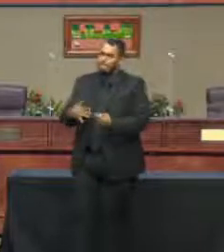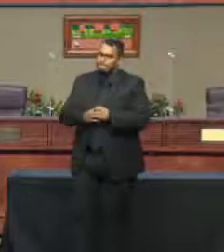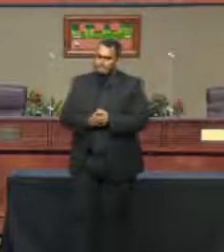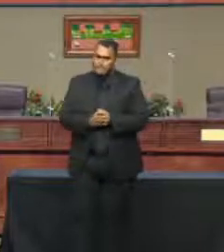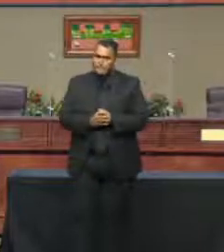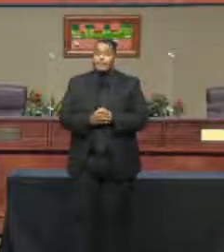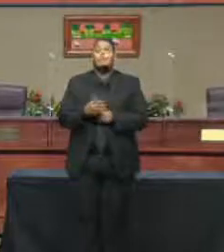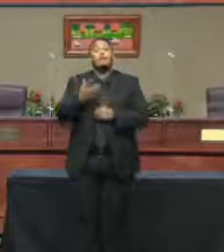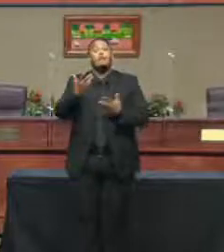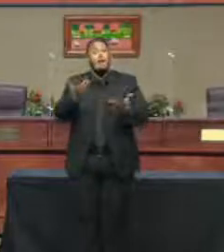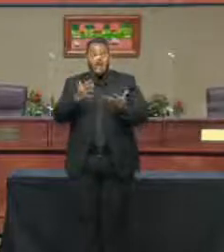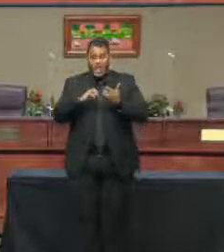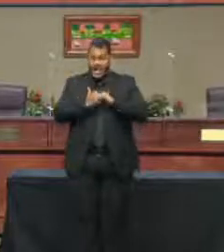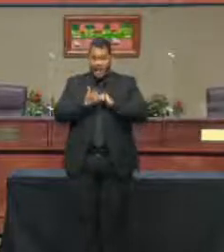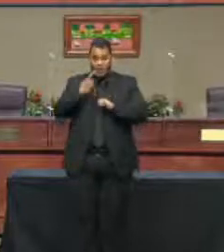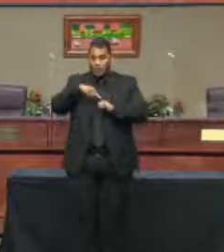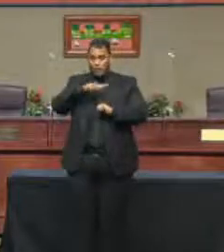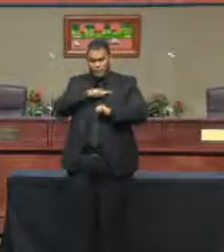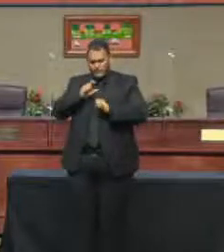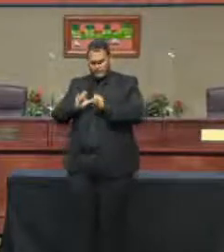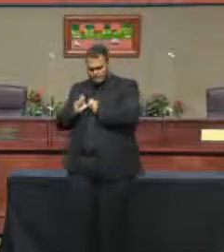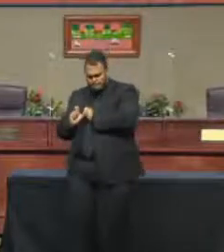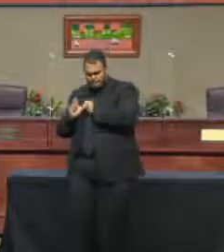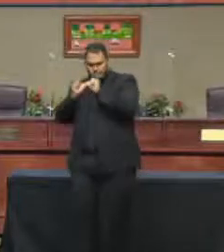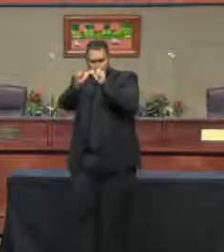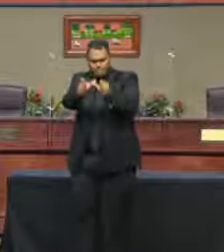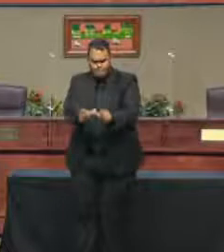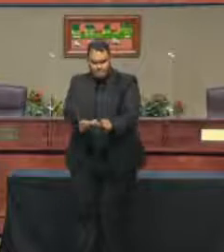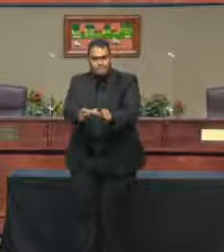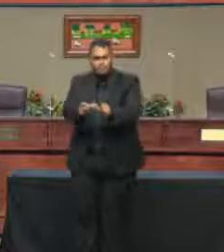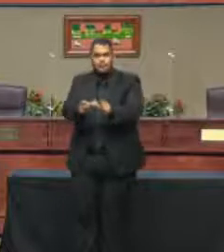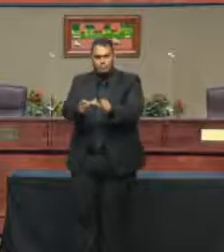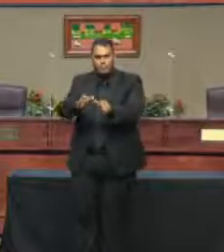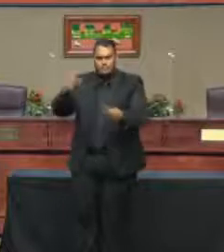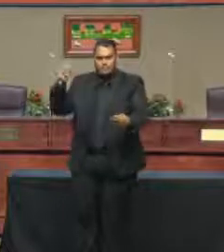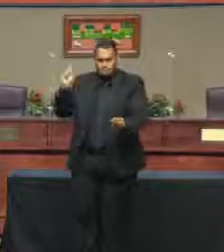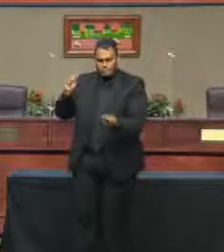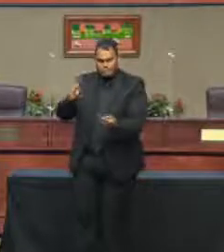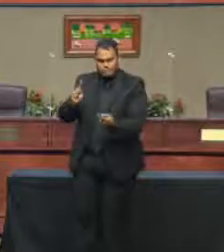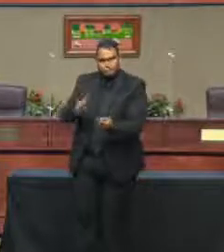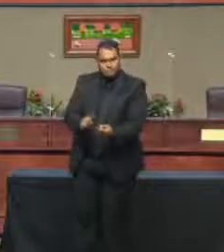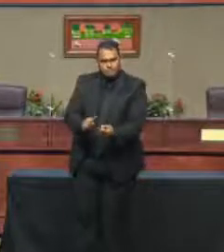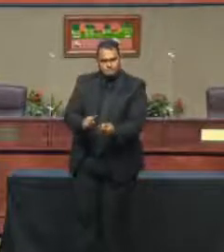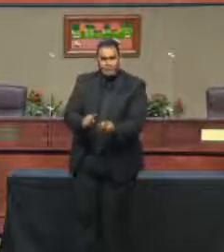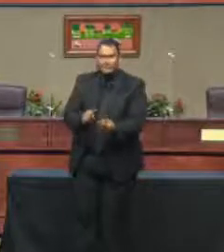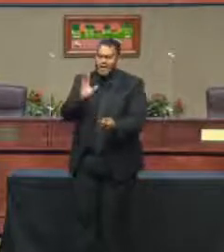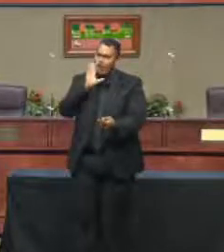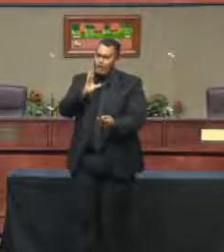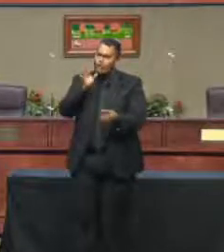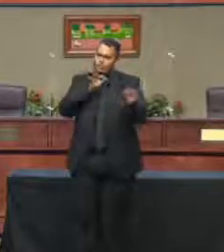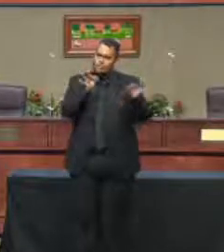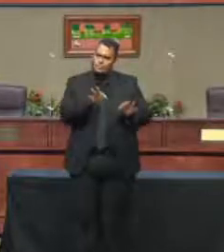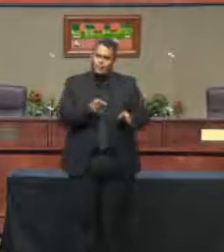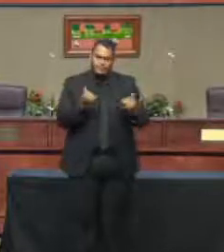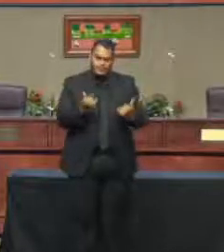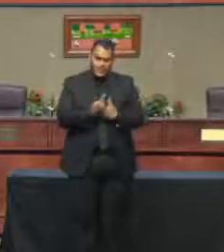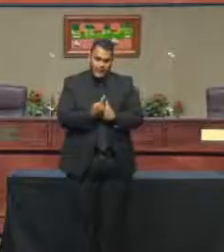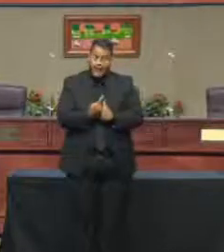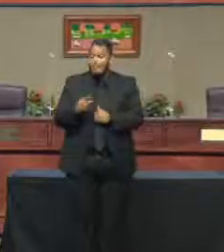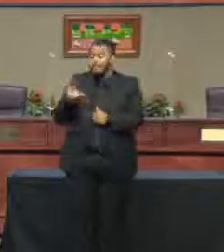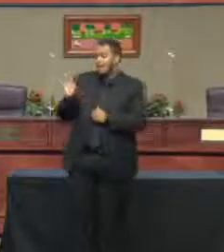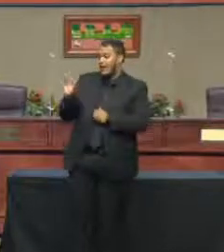sustainable? And that's part of the issues that I will talk to you today. The 9 additional deaths, 7 had